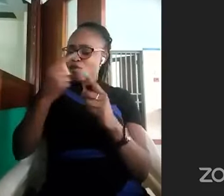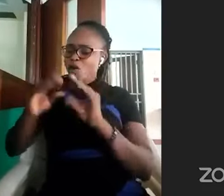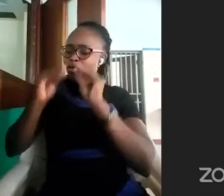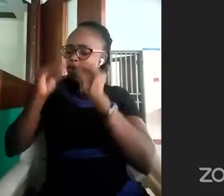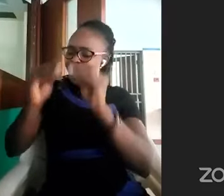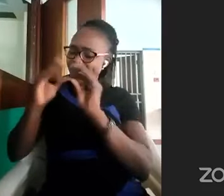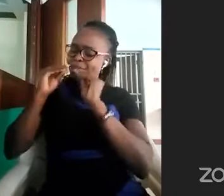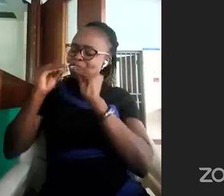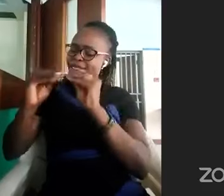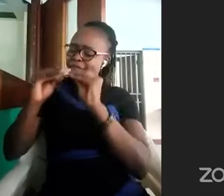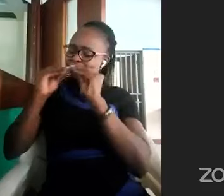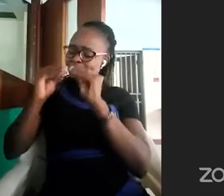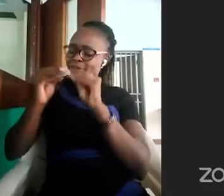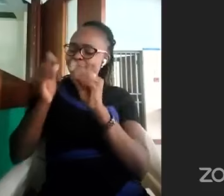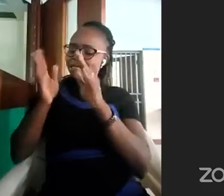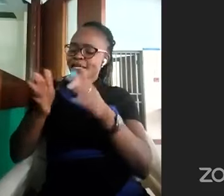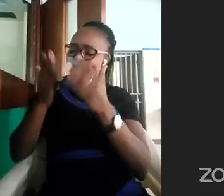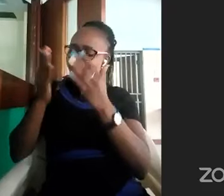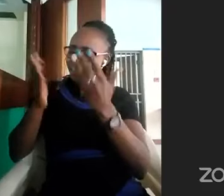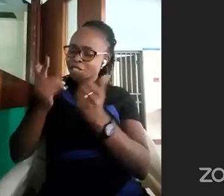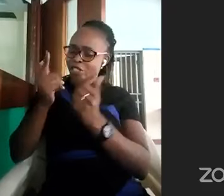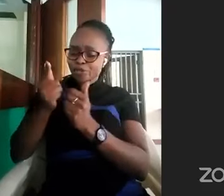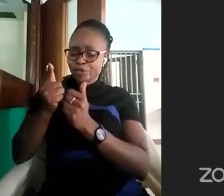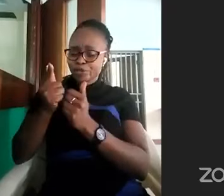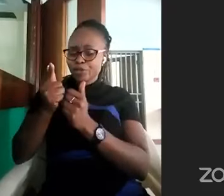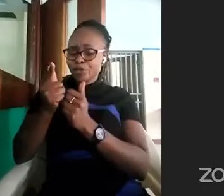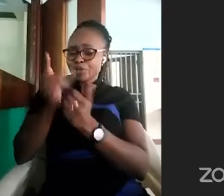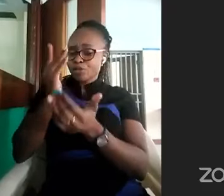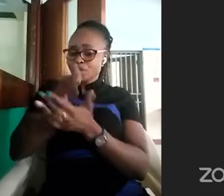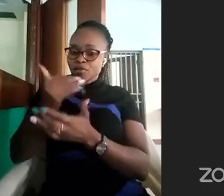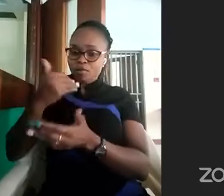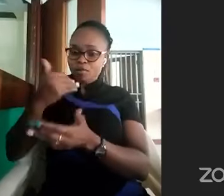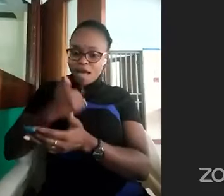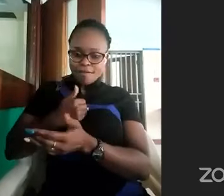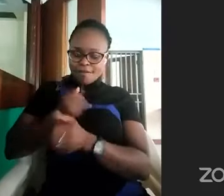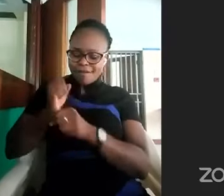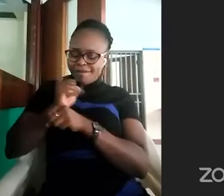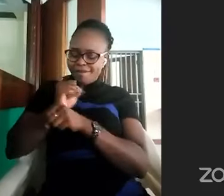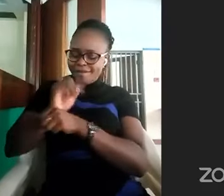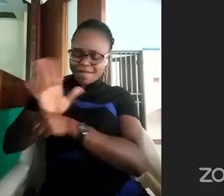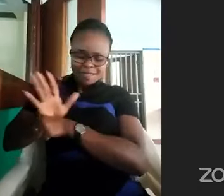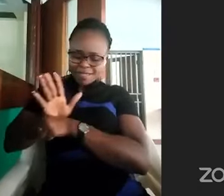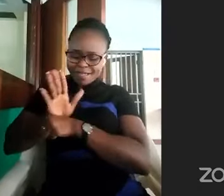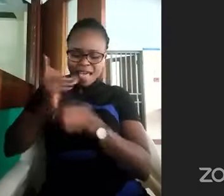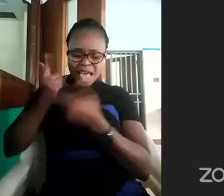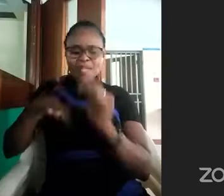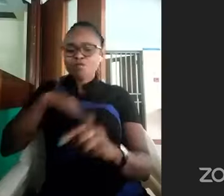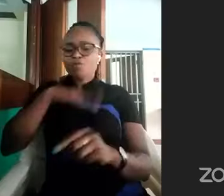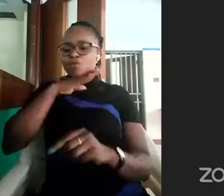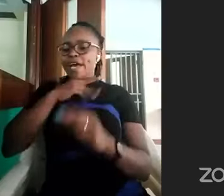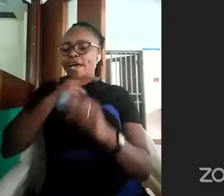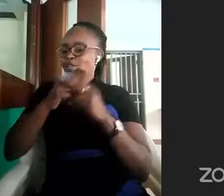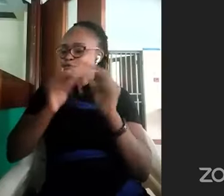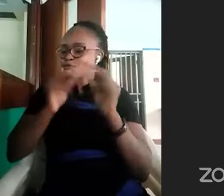presentation. So at this point, I'm going to take it over to Vilda, our facilitator for today, to check it up and let